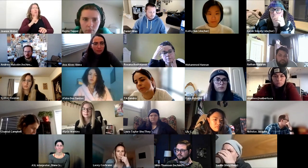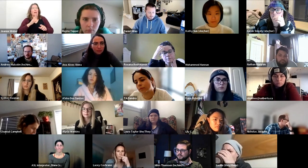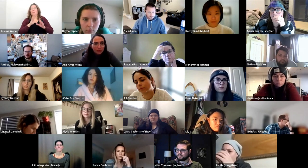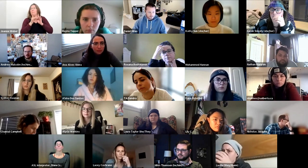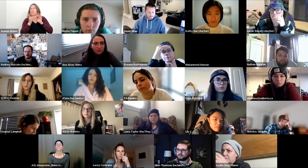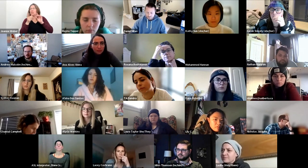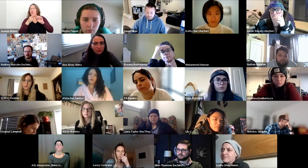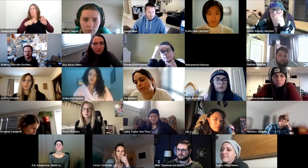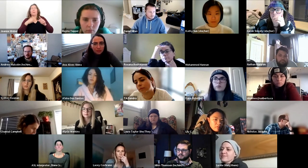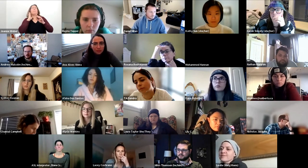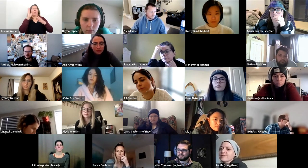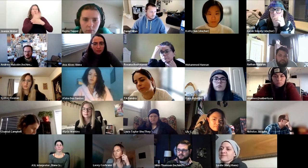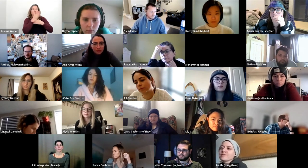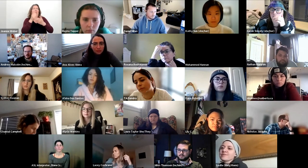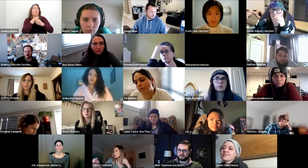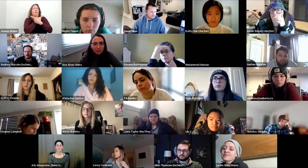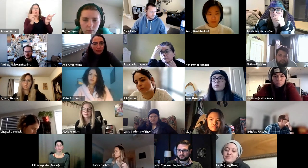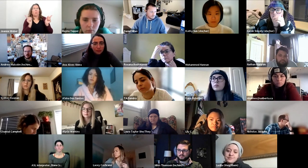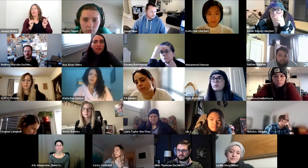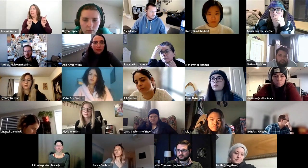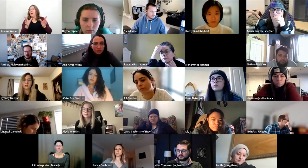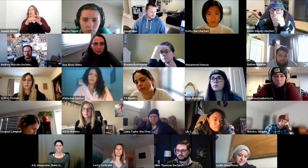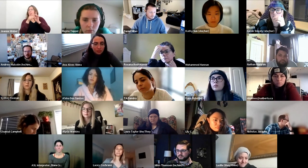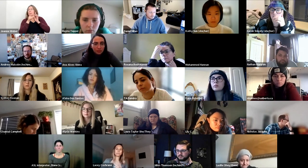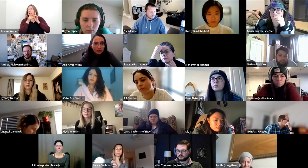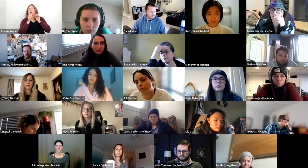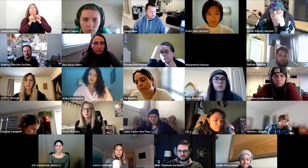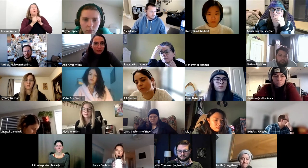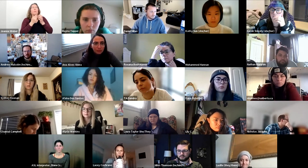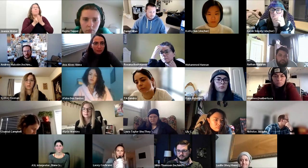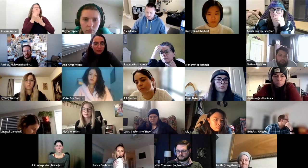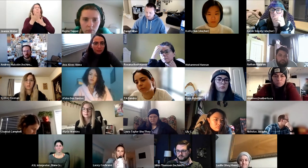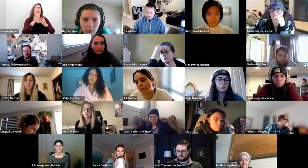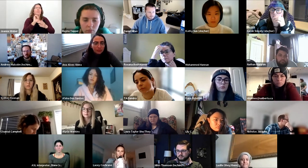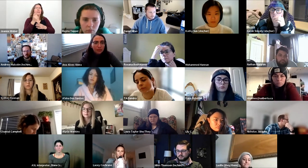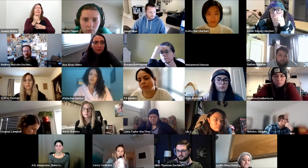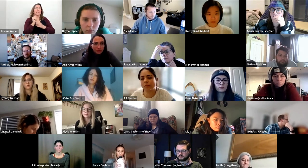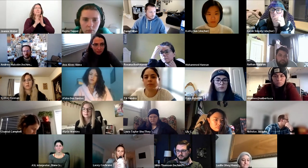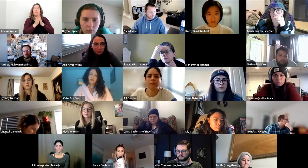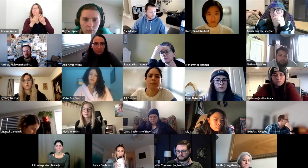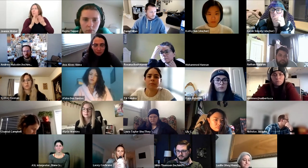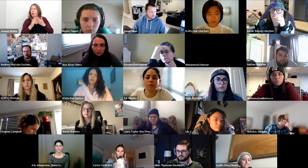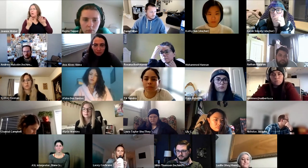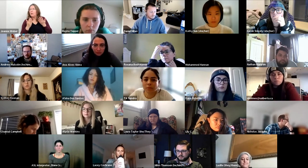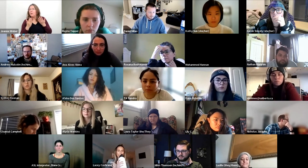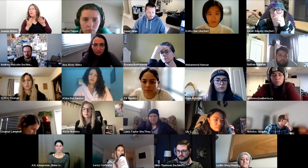Oh, see, a question directed to me in a private message. So that's fine. I will answer directly.